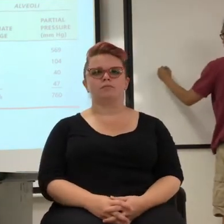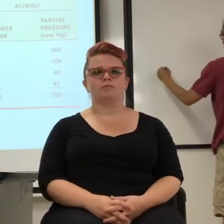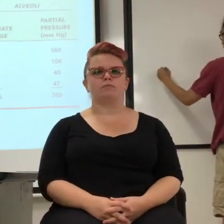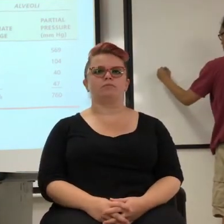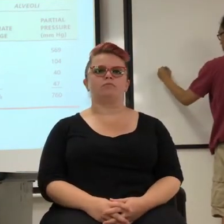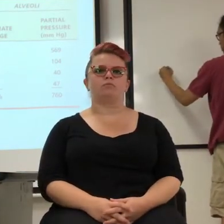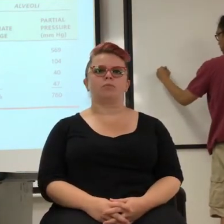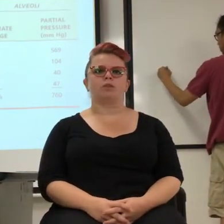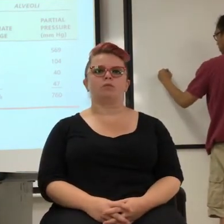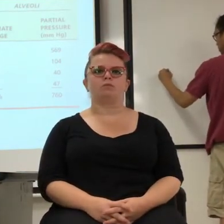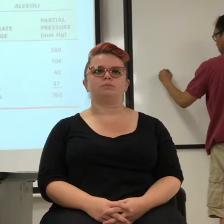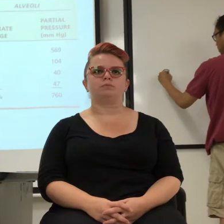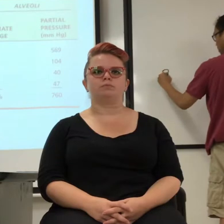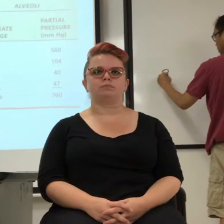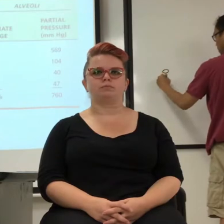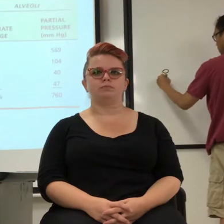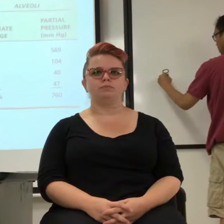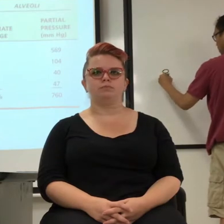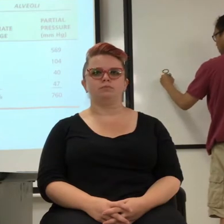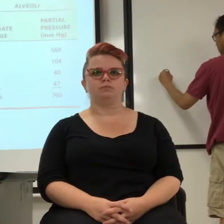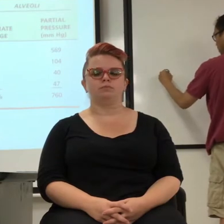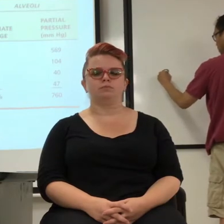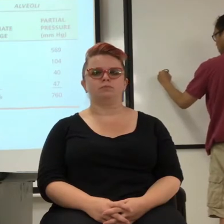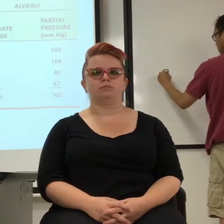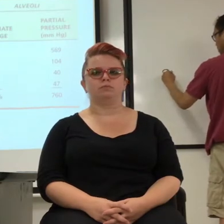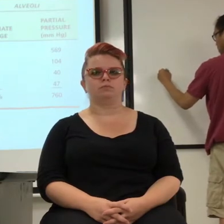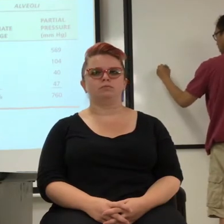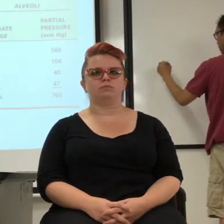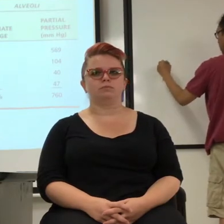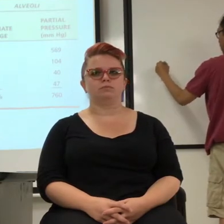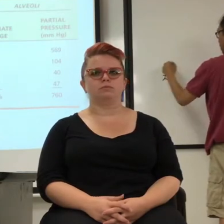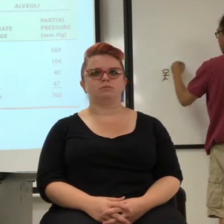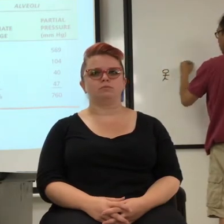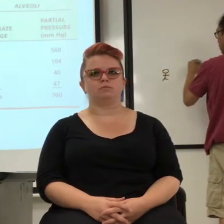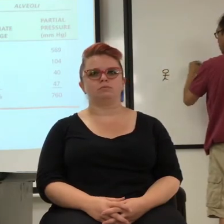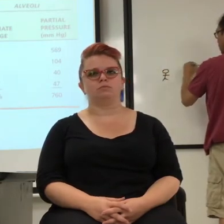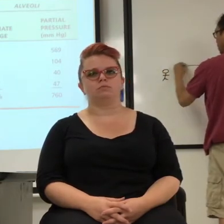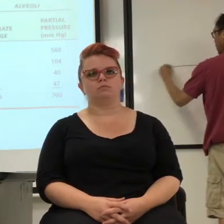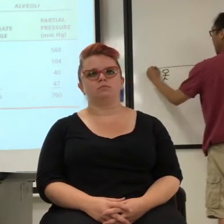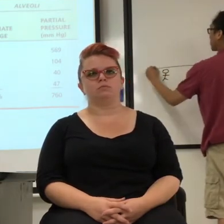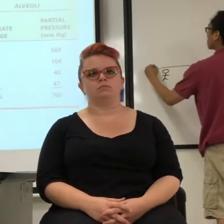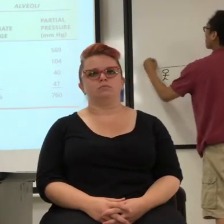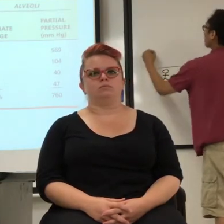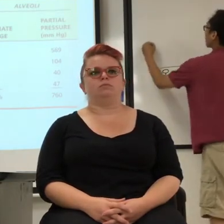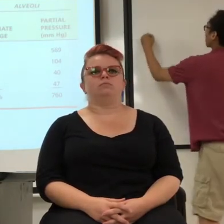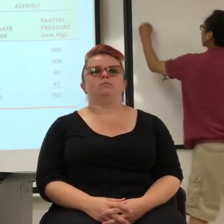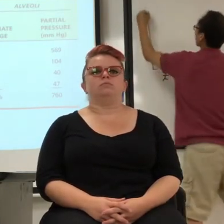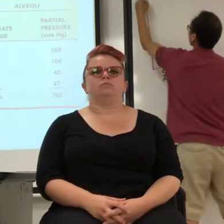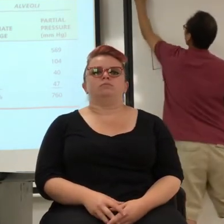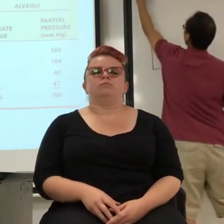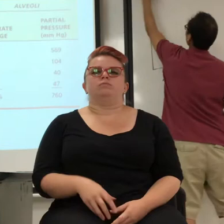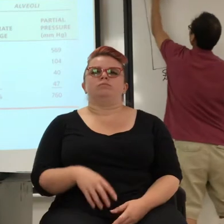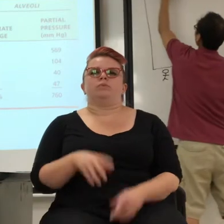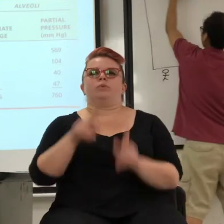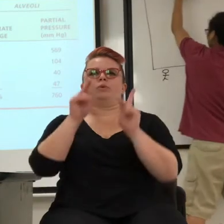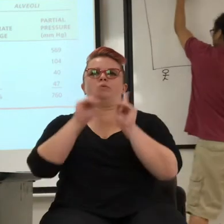So again, there's you living under an atmosphere